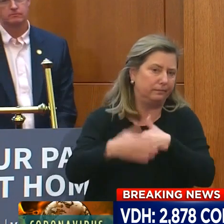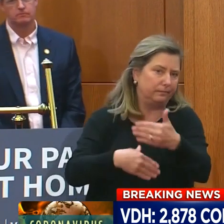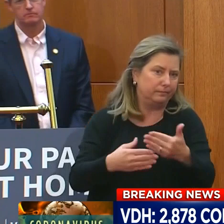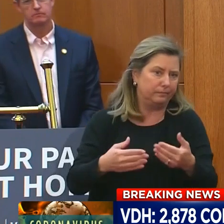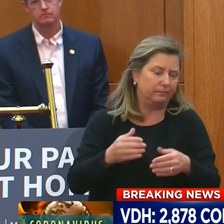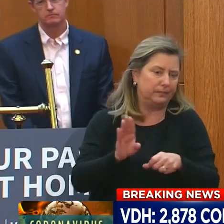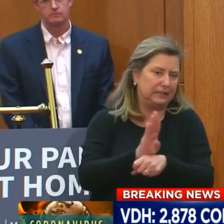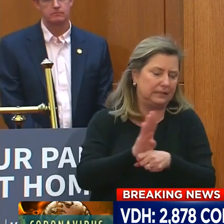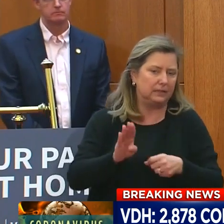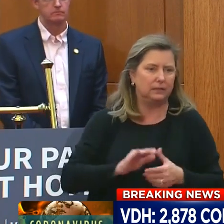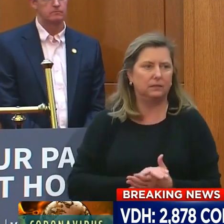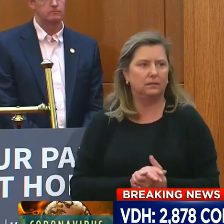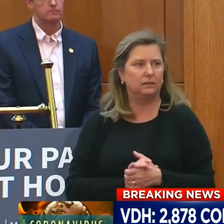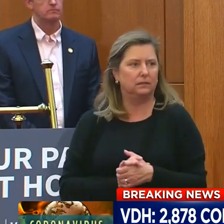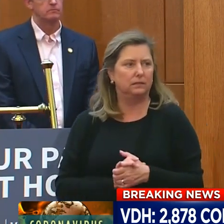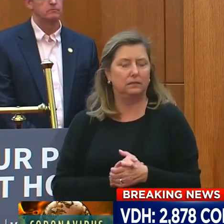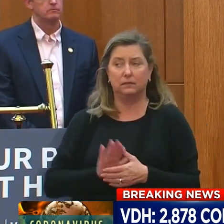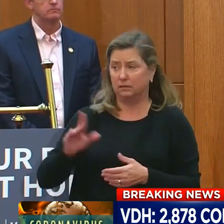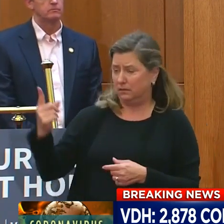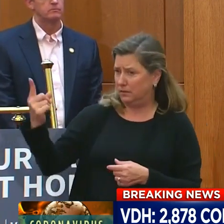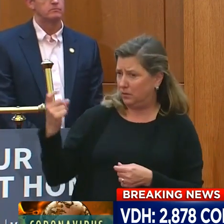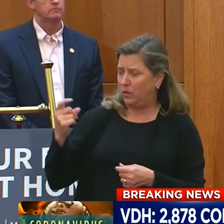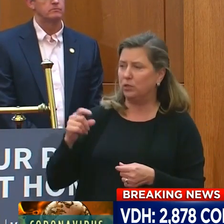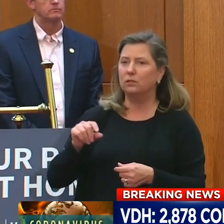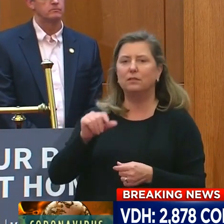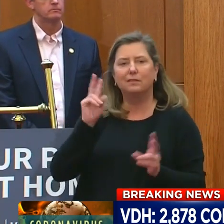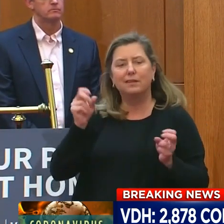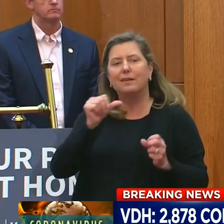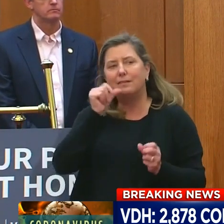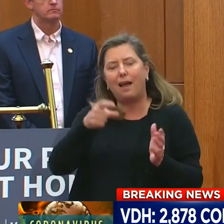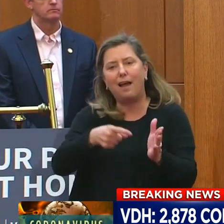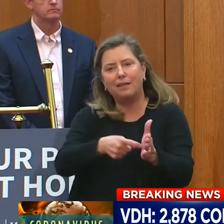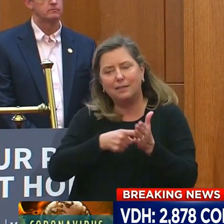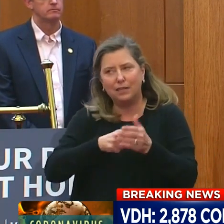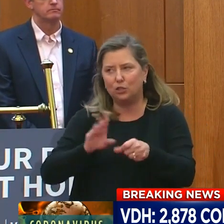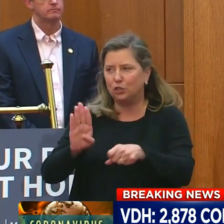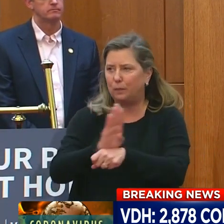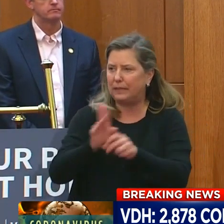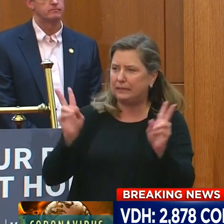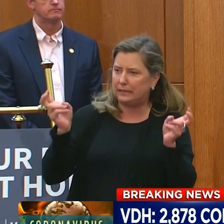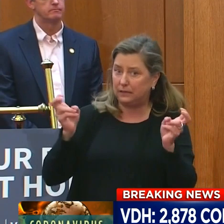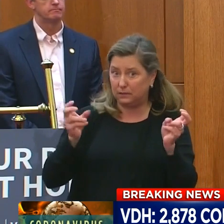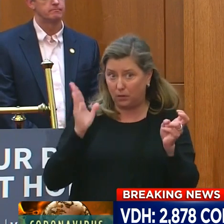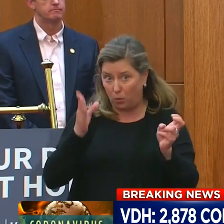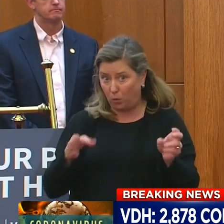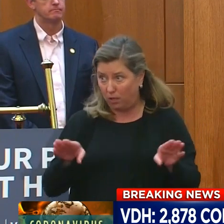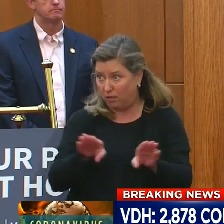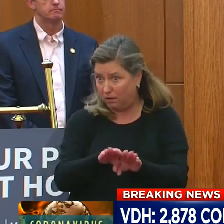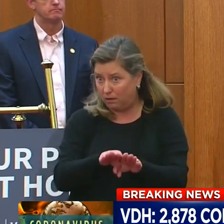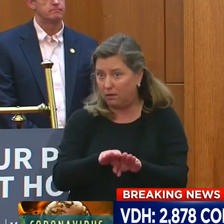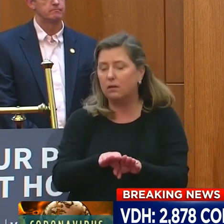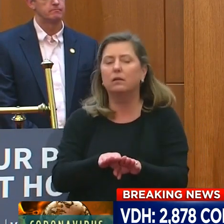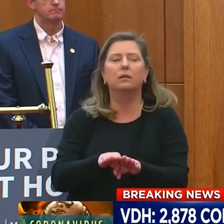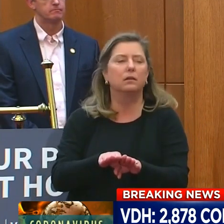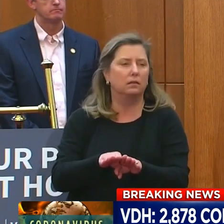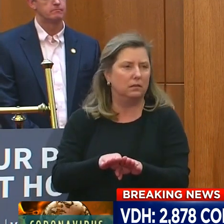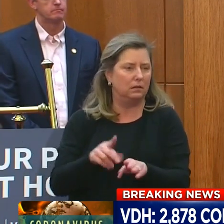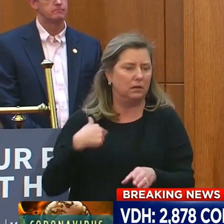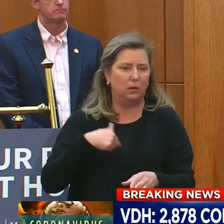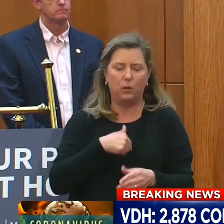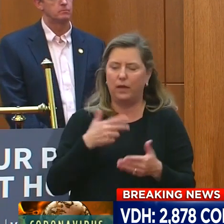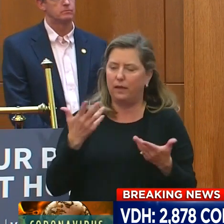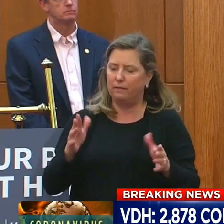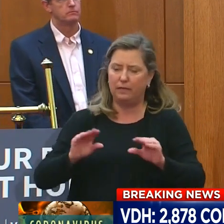down? The question is of non-essential businesses, and are they going to be shut down? And we have made it clear